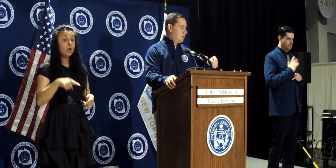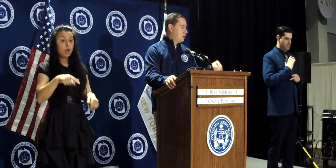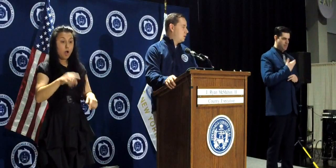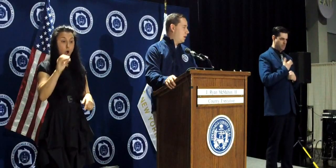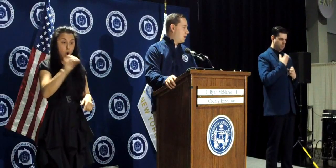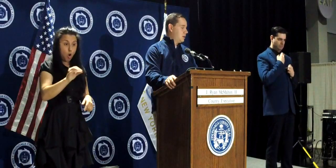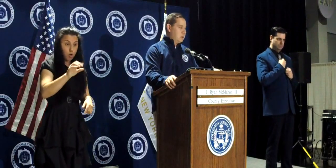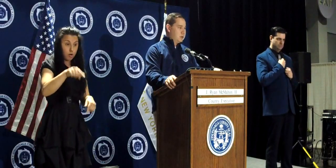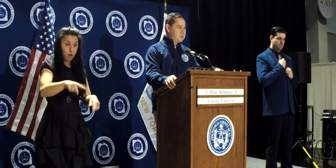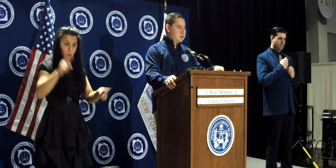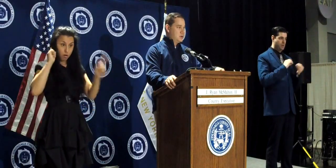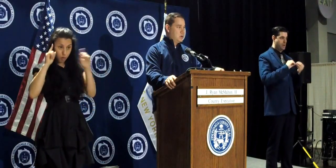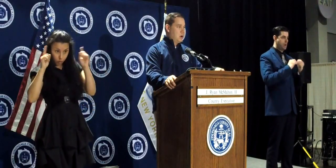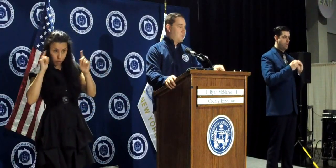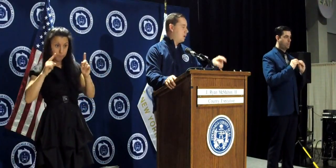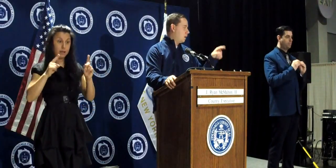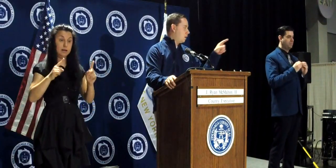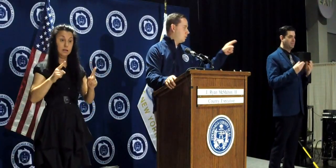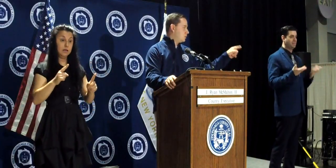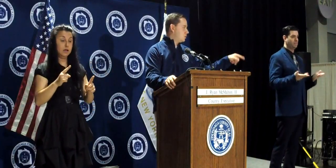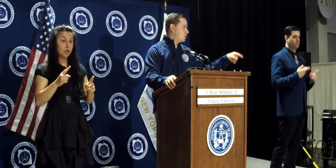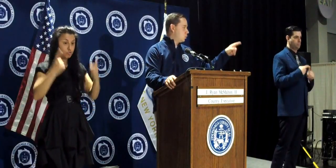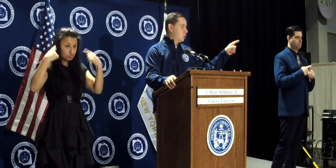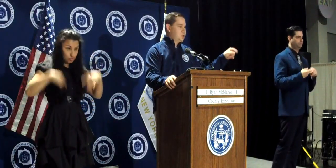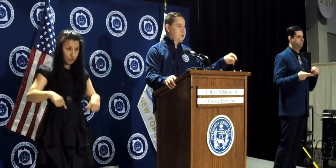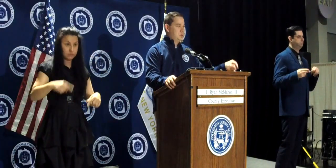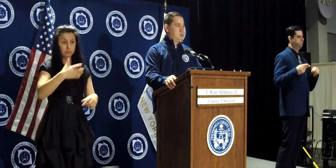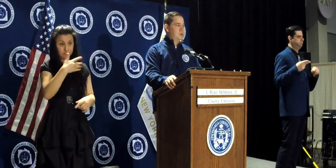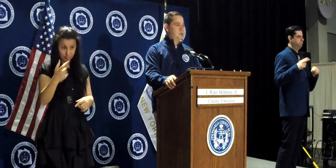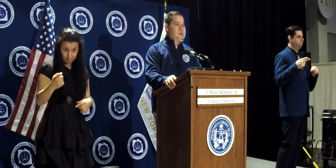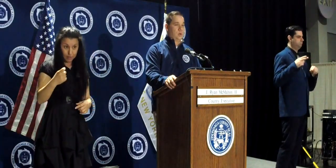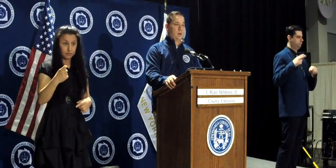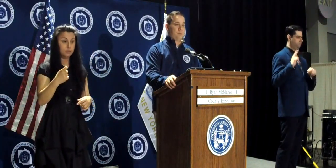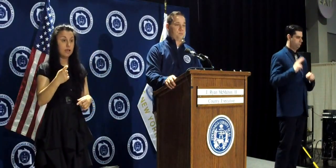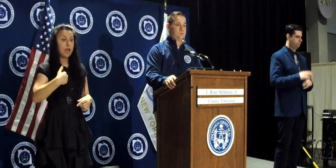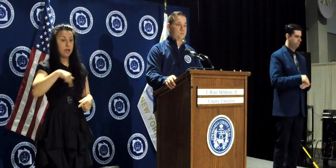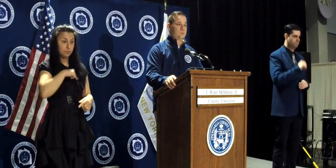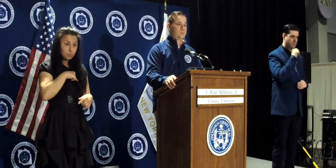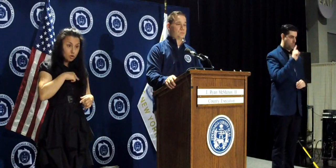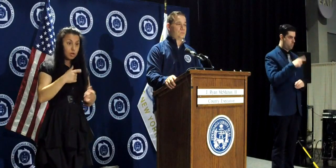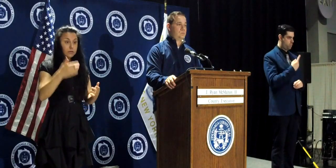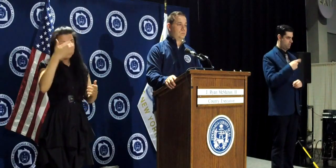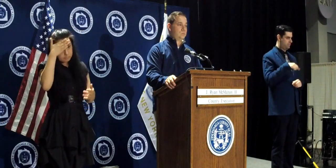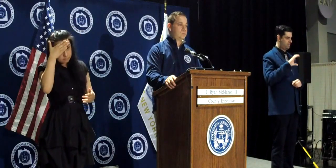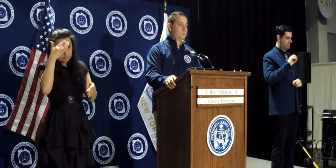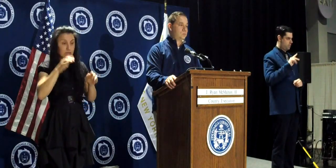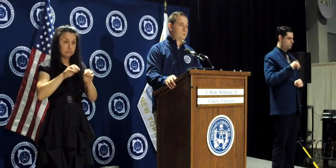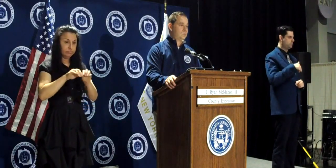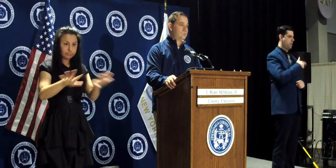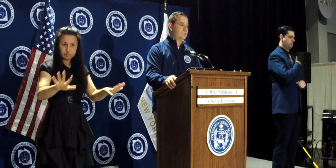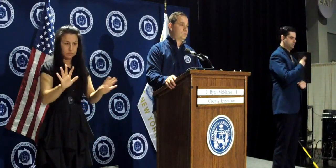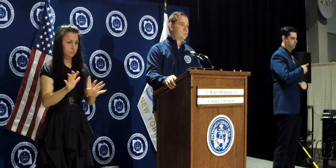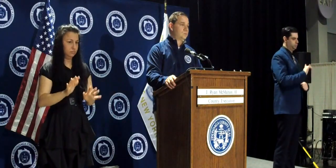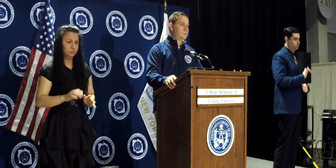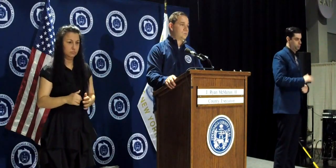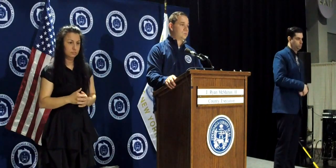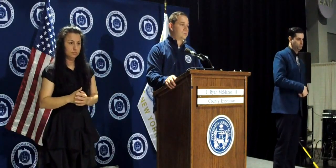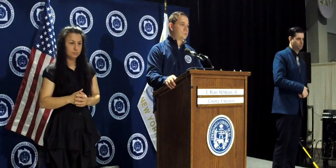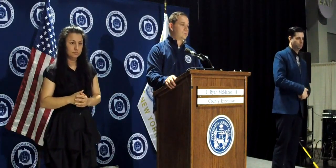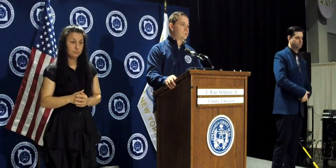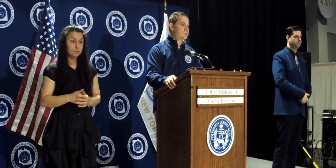County, and they will continue to go up, and our numbers as a region continue to go up. Has there been any more discussion